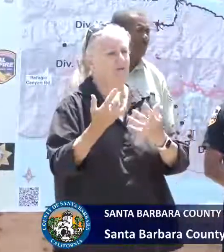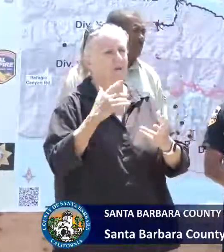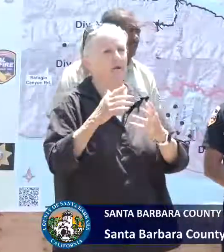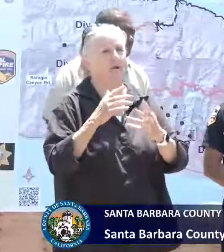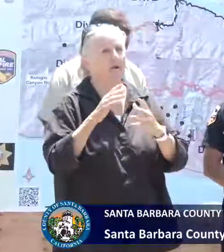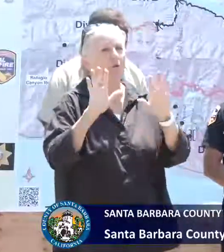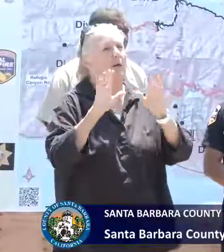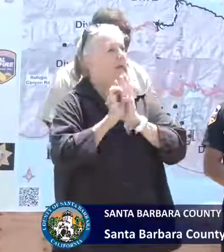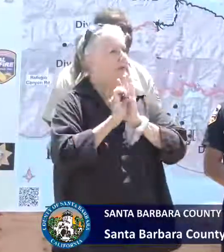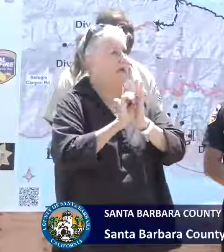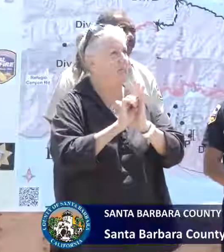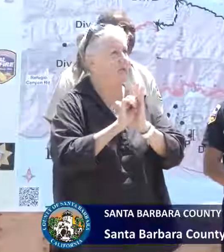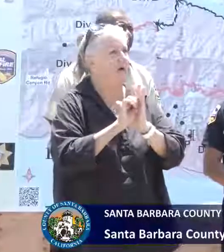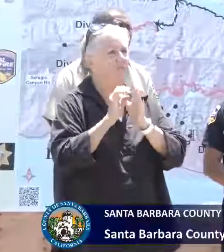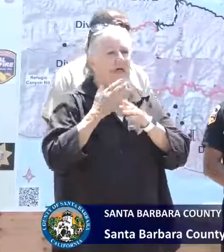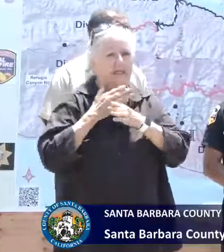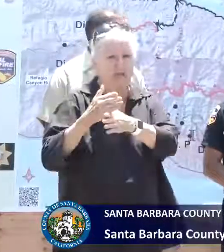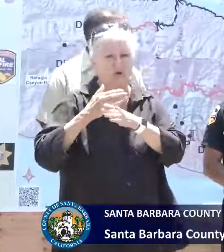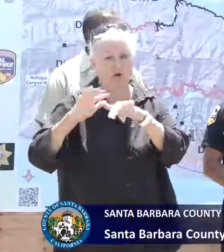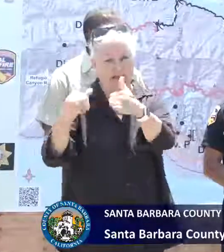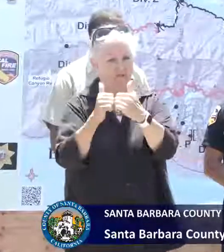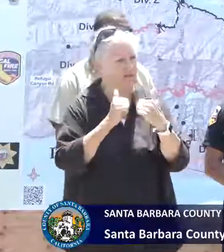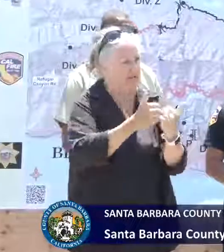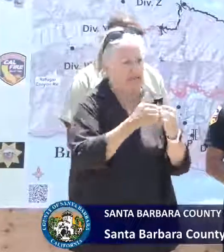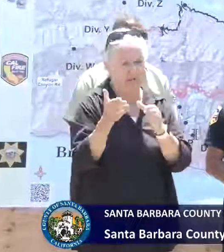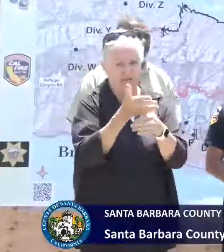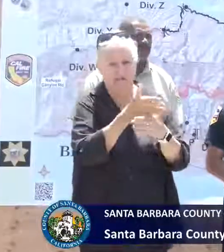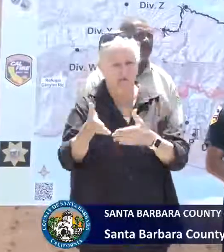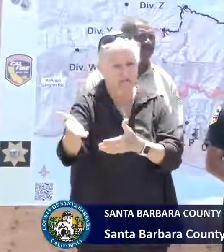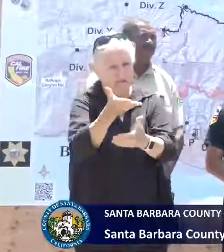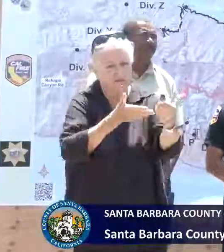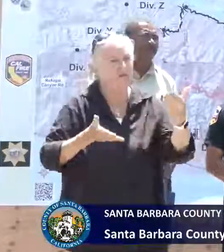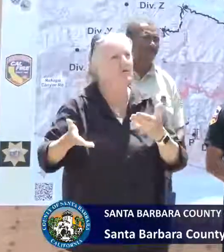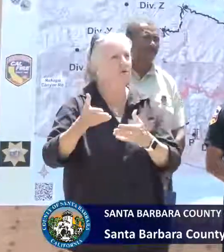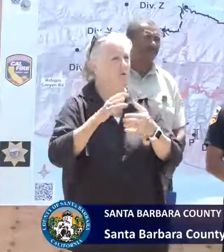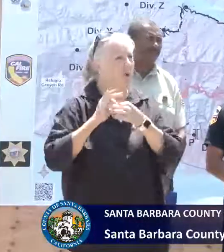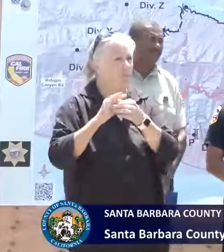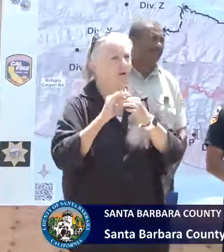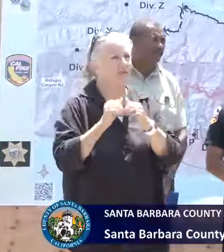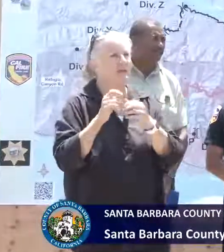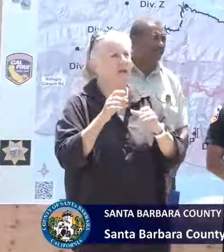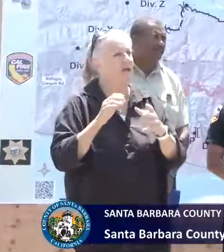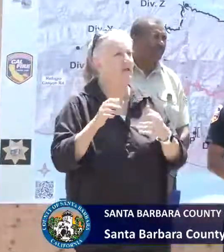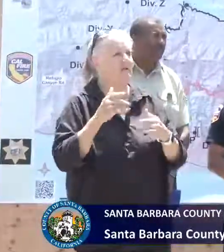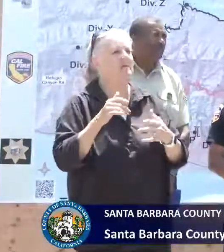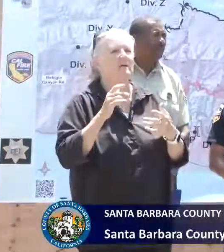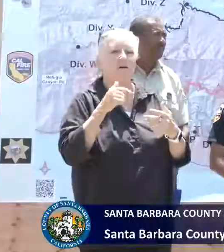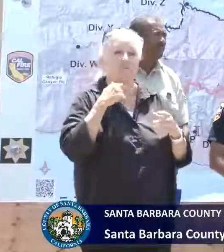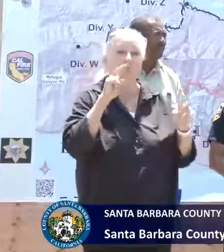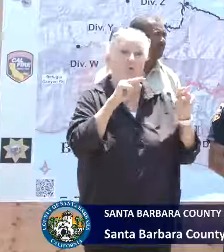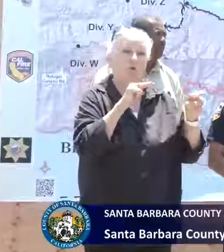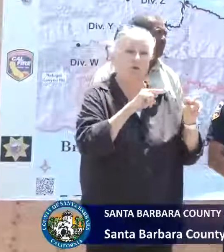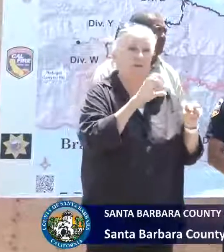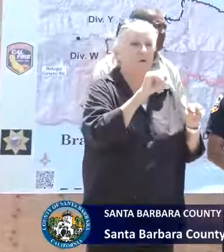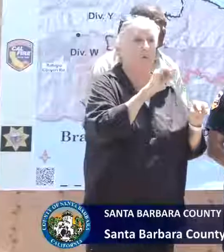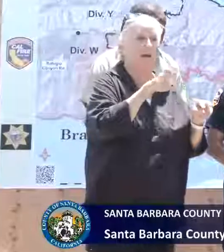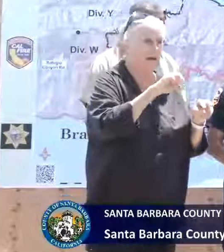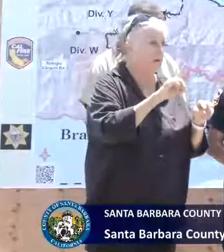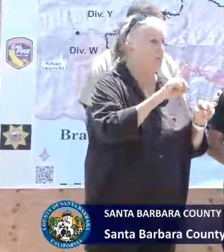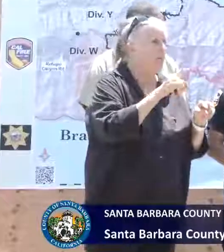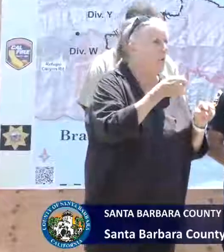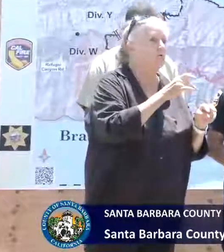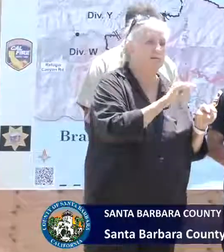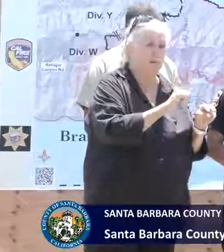great example of interagency cooperation and coordination. If you look at that command post, if you took a walk through that command post, or you look at